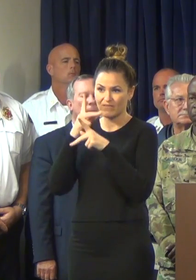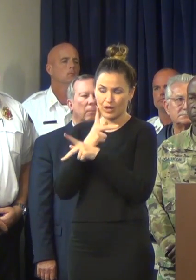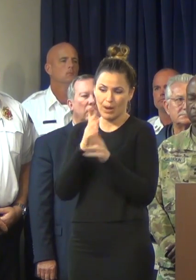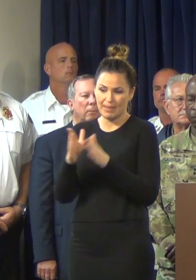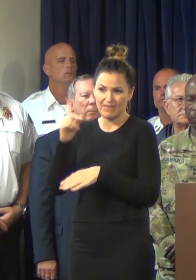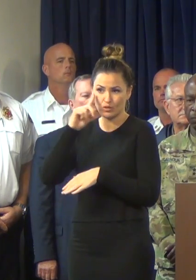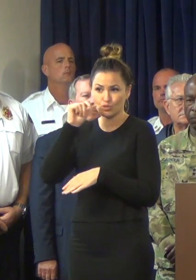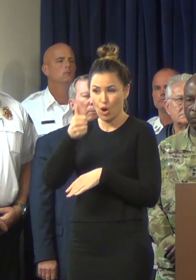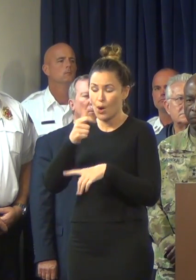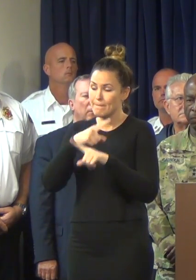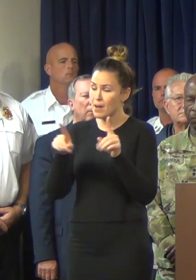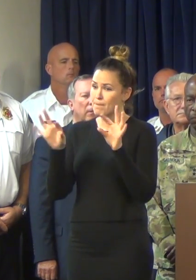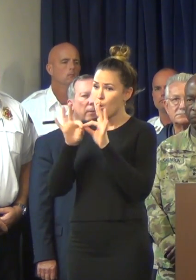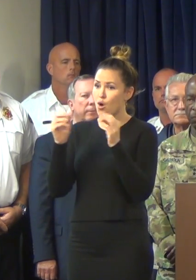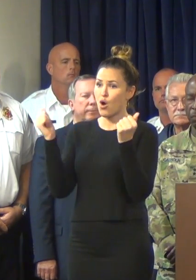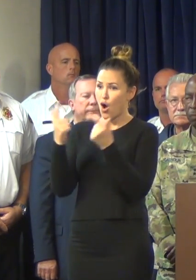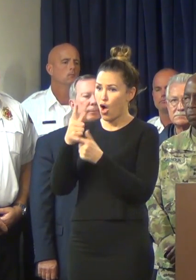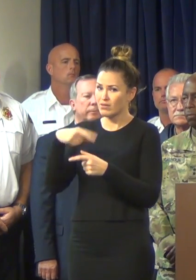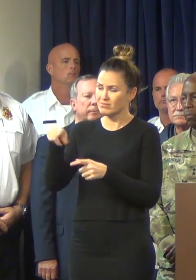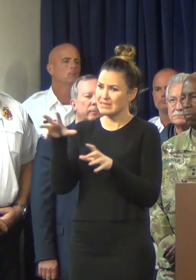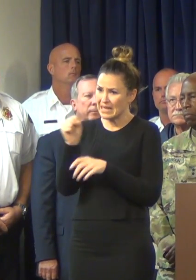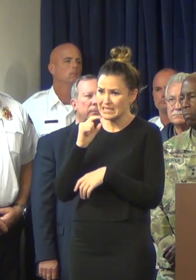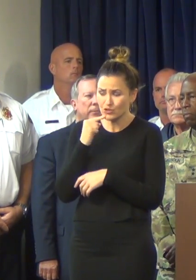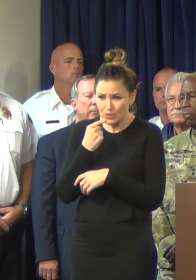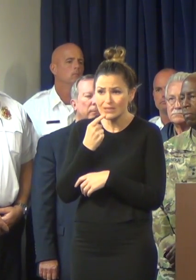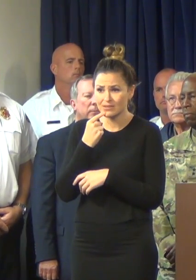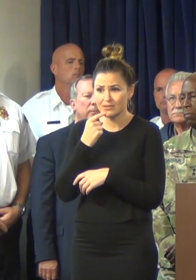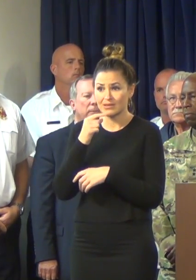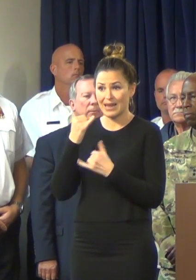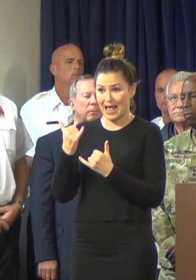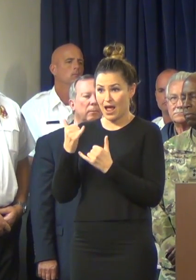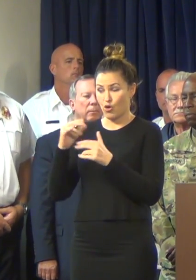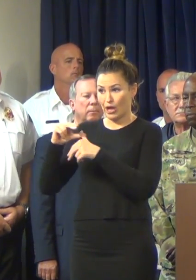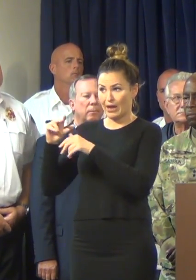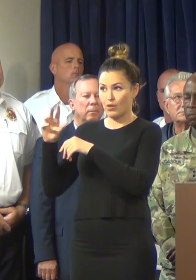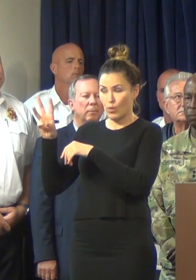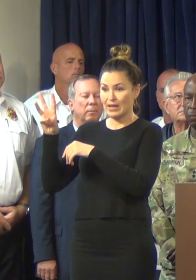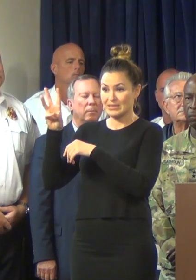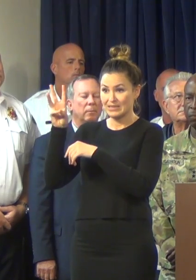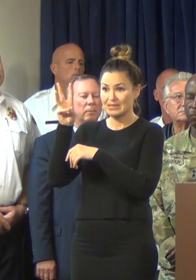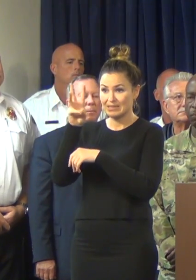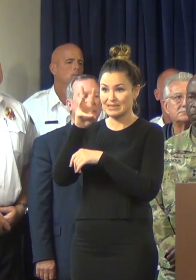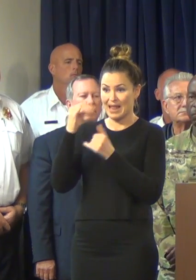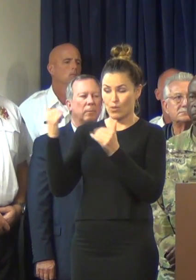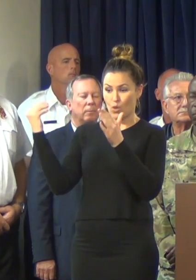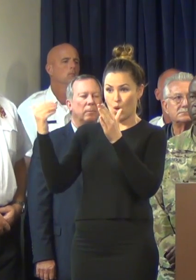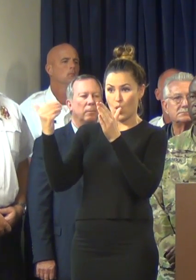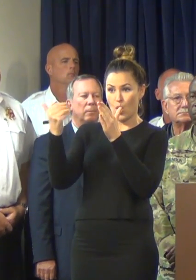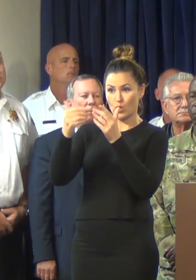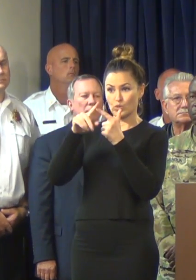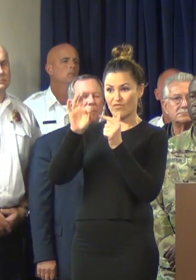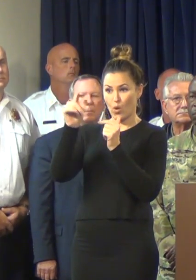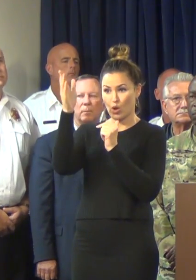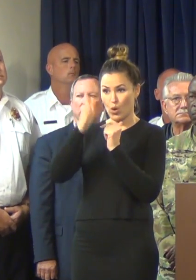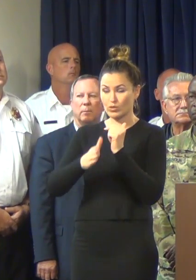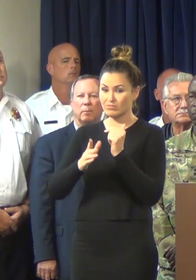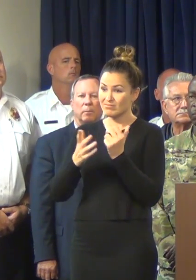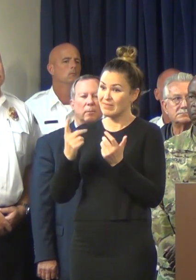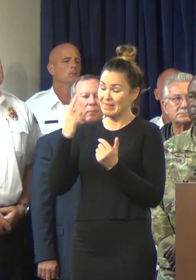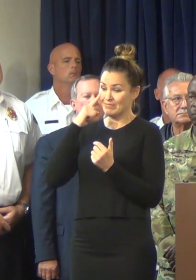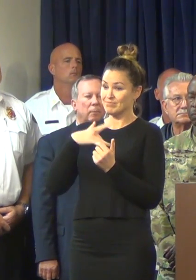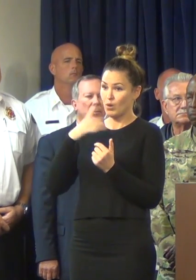tomorrow. But everybody's got to take this seriously. It keeps heading west. It keeps getting closer to our coast. We have to assume we're going to have a direct